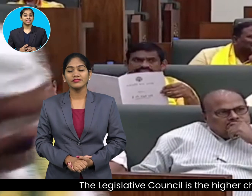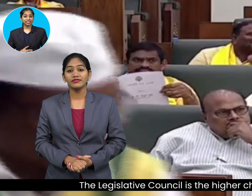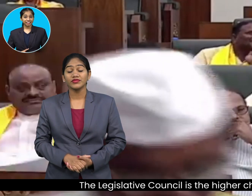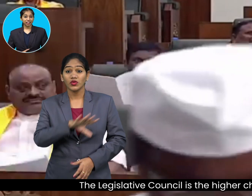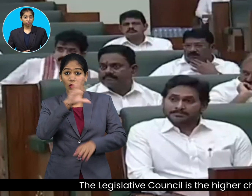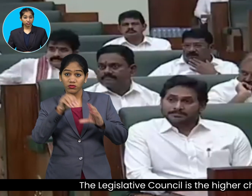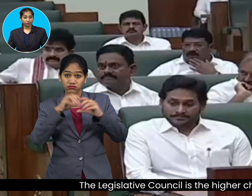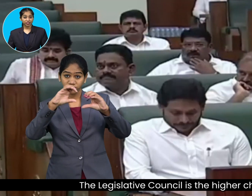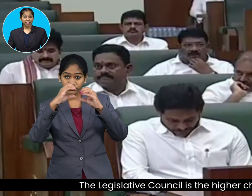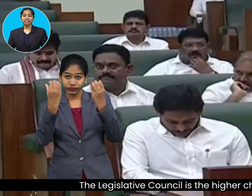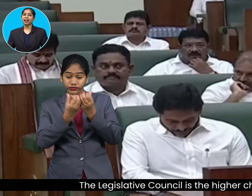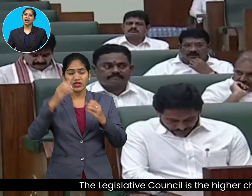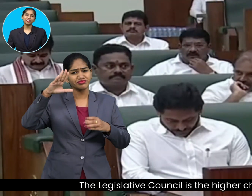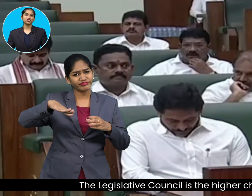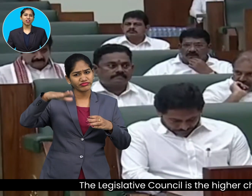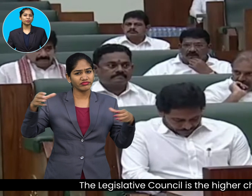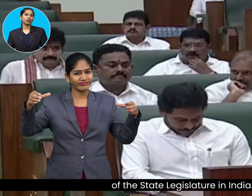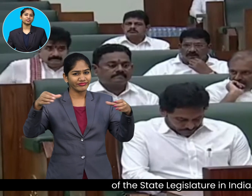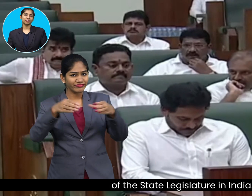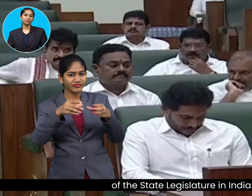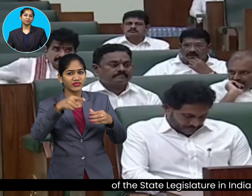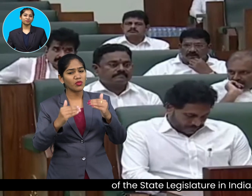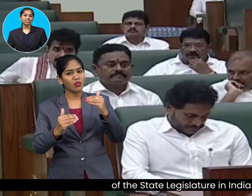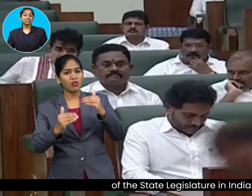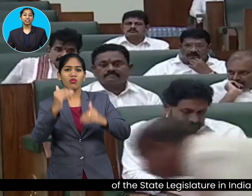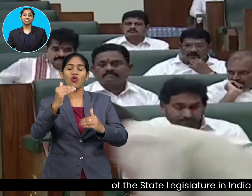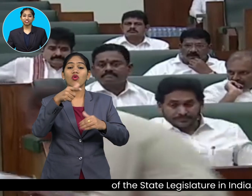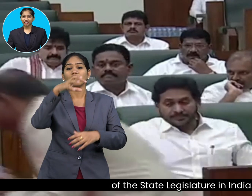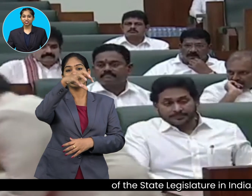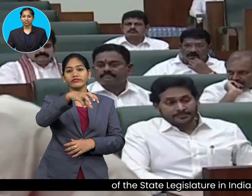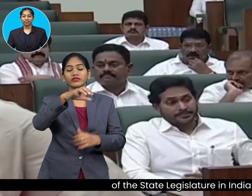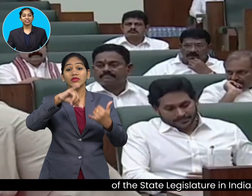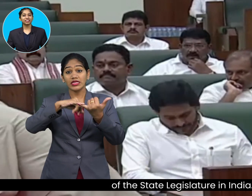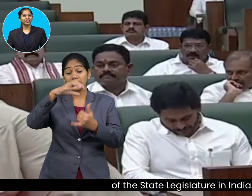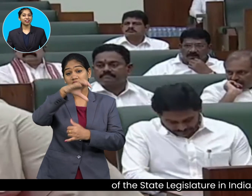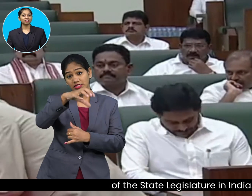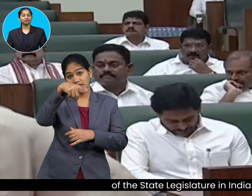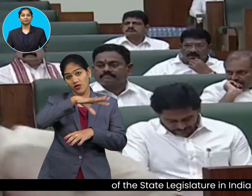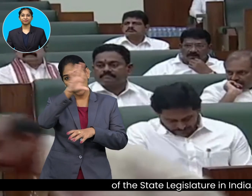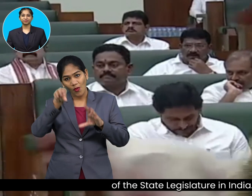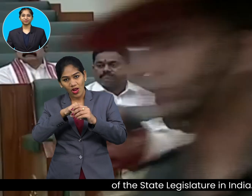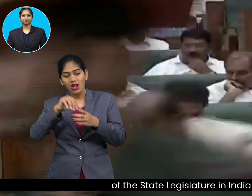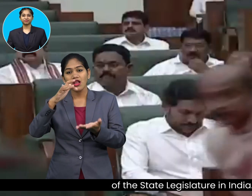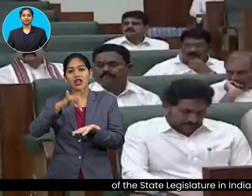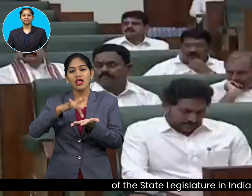The Legislative Council is the higher chamber of the state legislature in India.